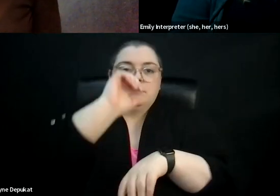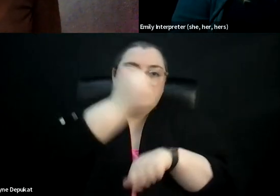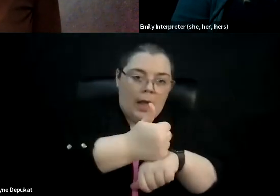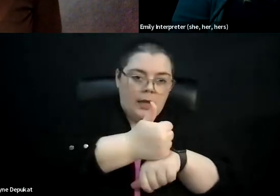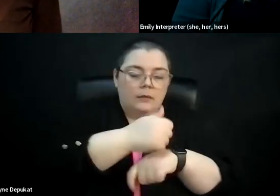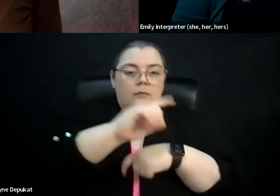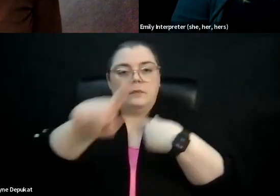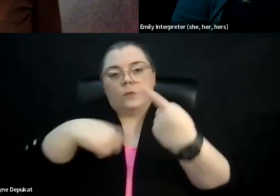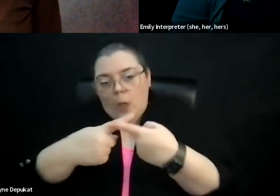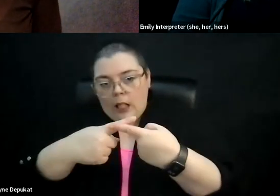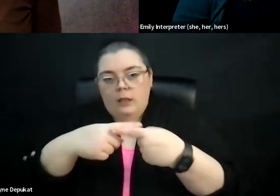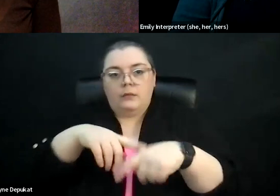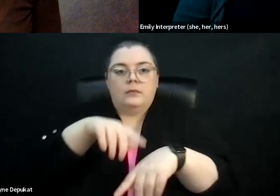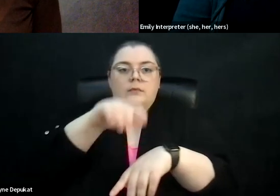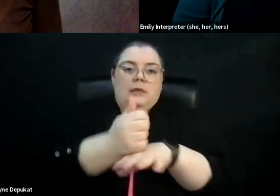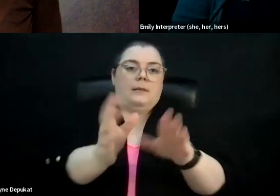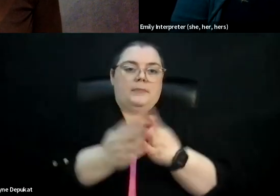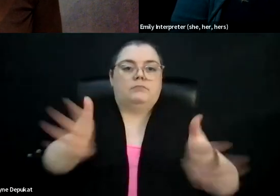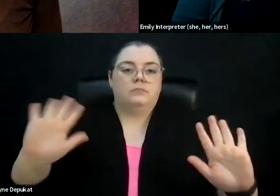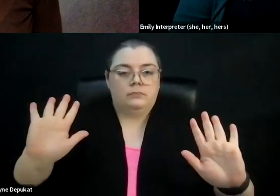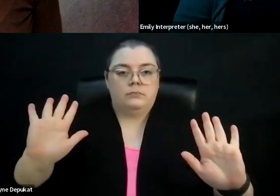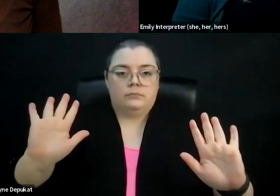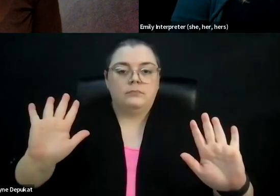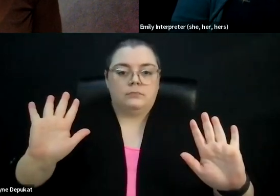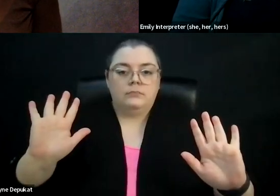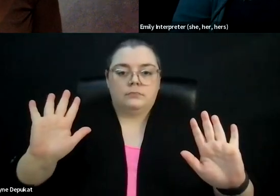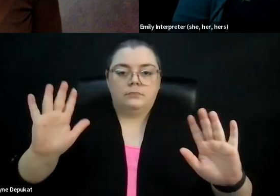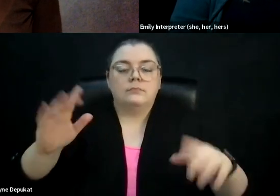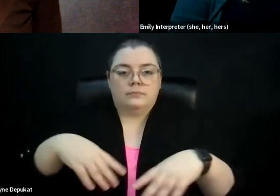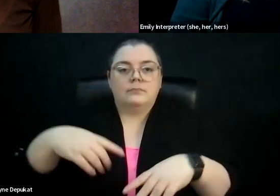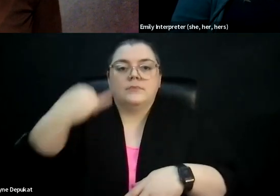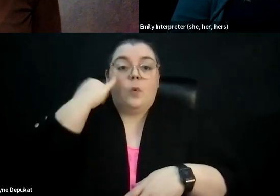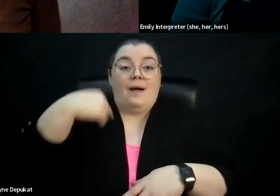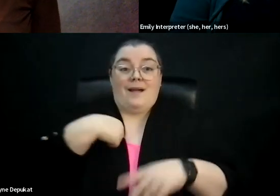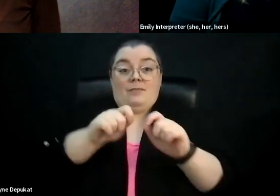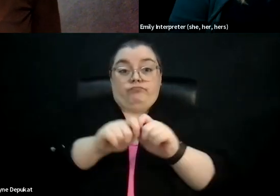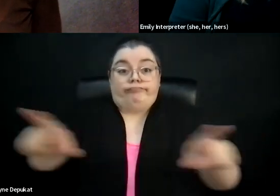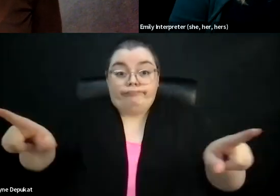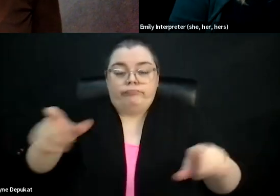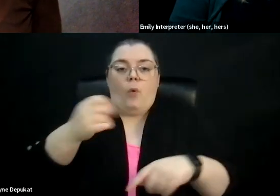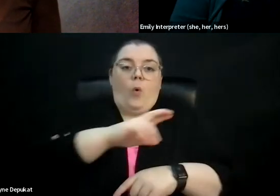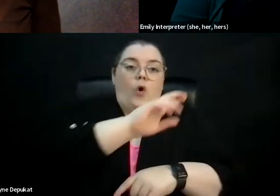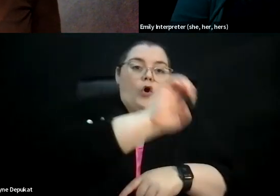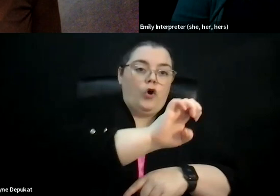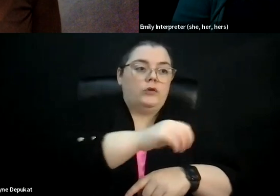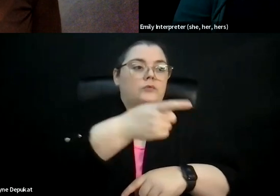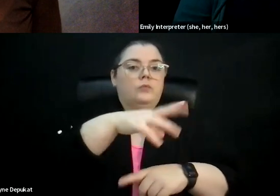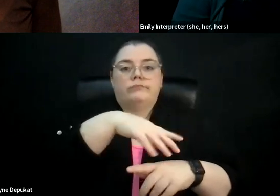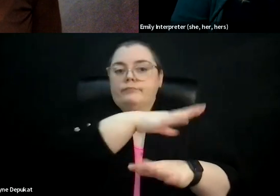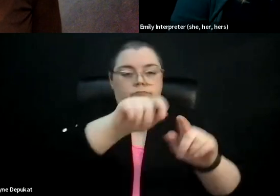it's limited to just the setting, when's the meeting, and that's it. That's all we can discuss as a group. So if I blast out an